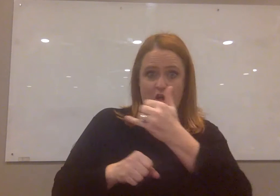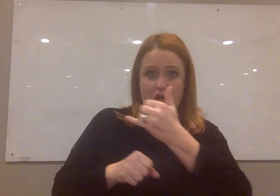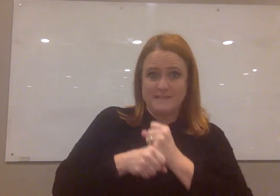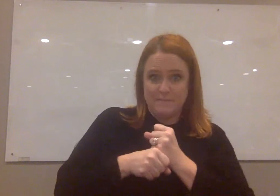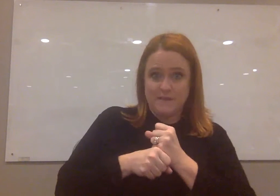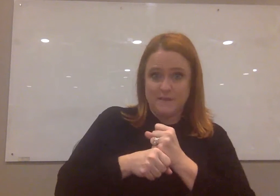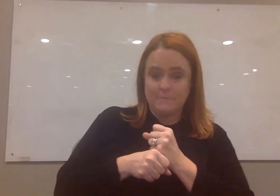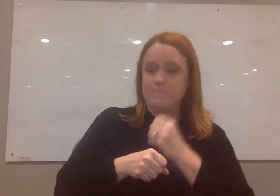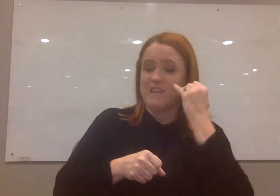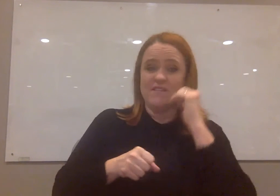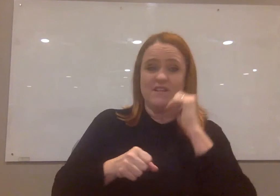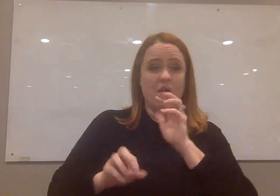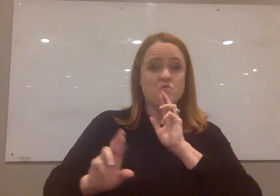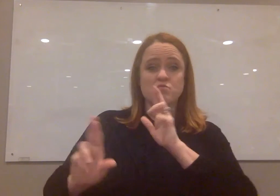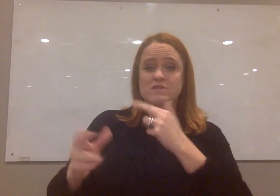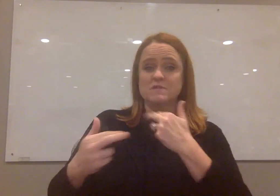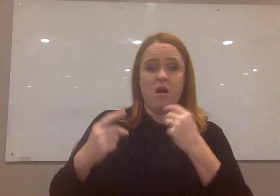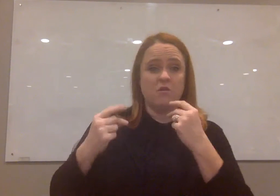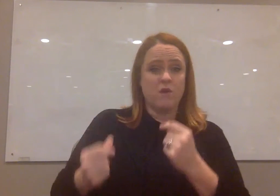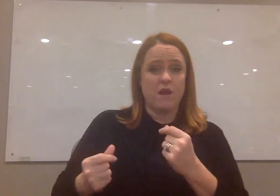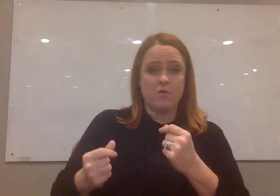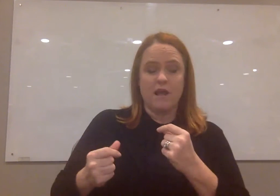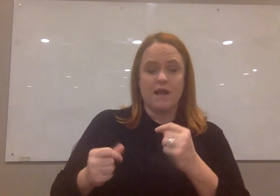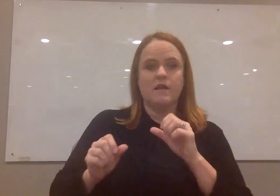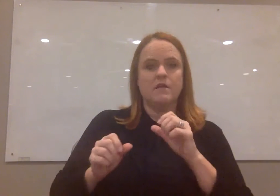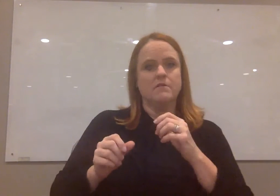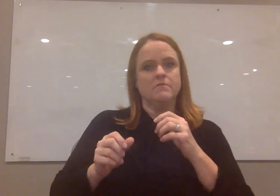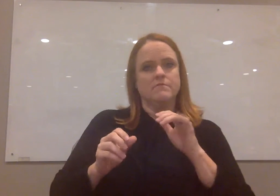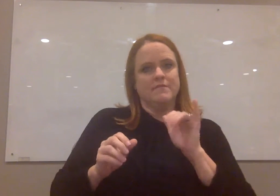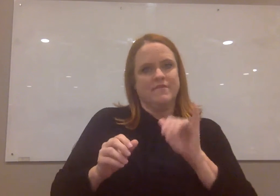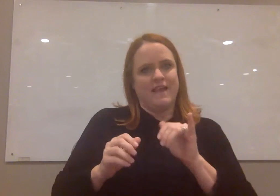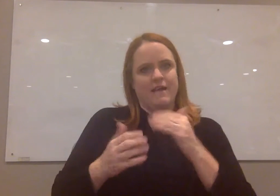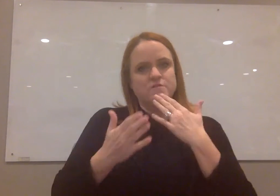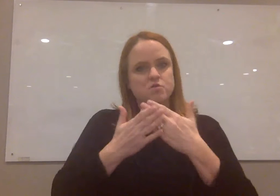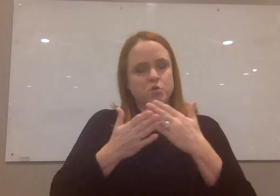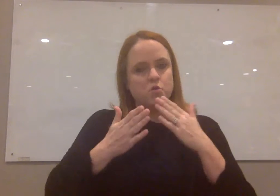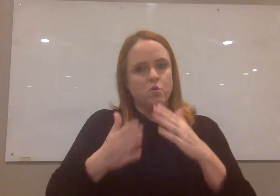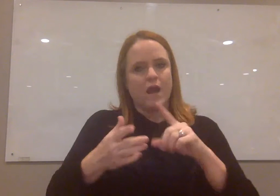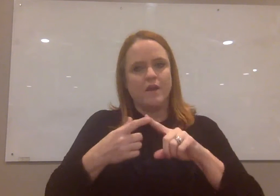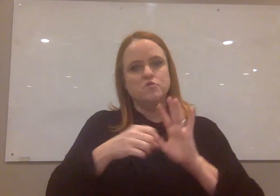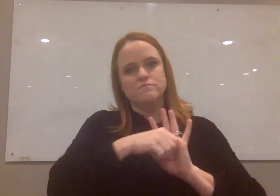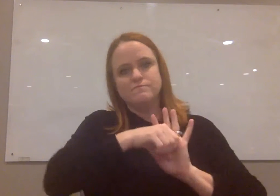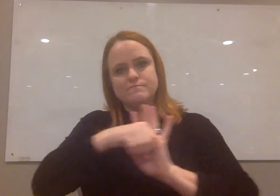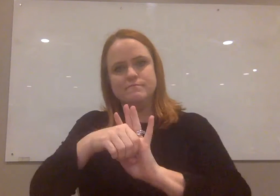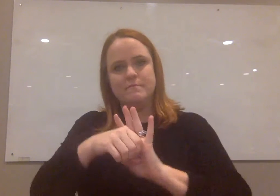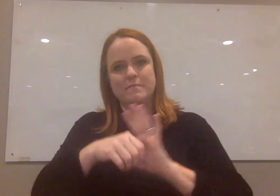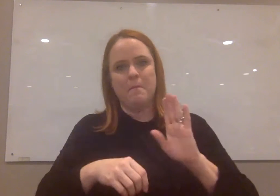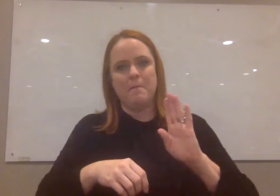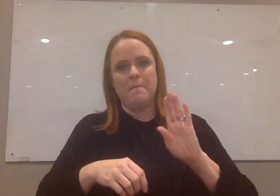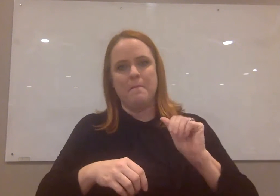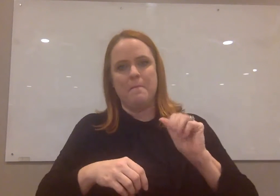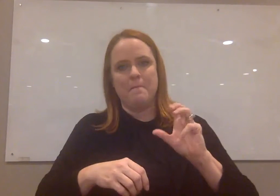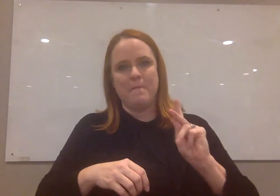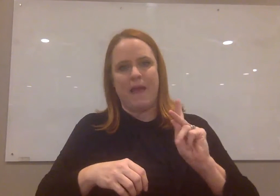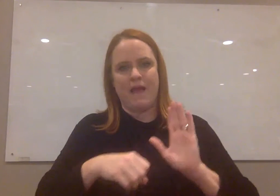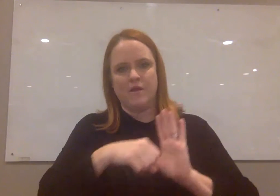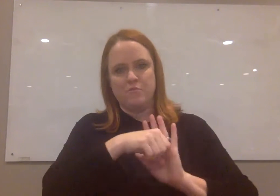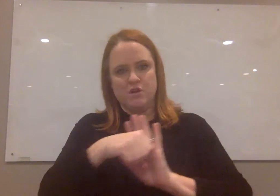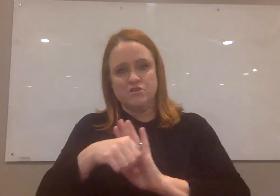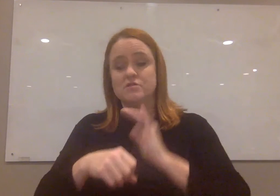doing back pressure, which is very important. Because if the receiver of the call is getting overloaded and it doesn't